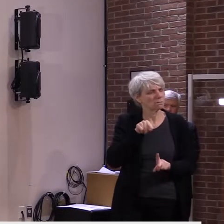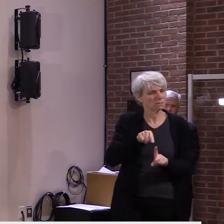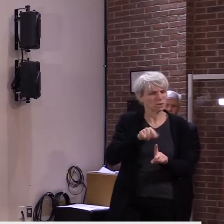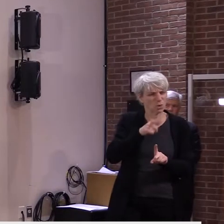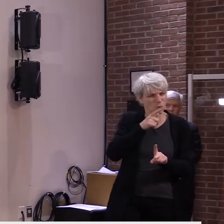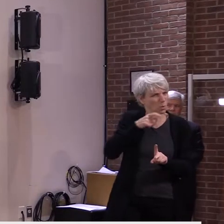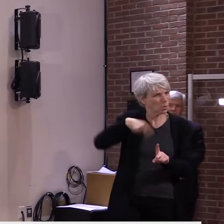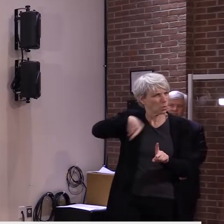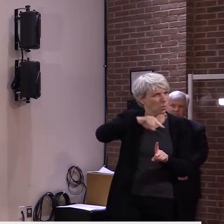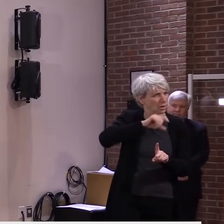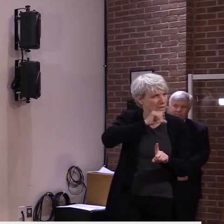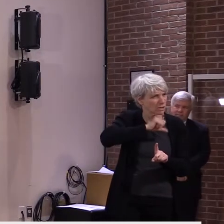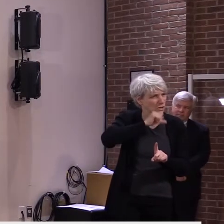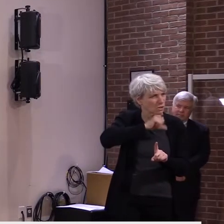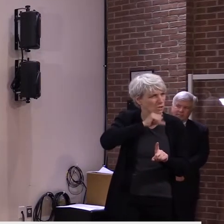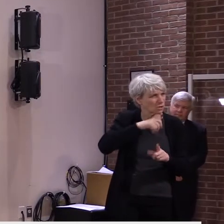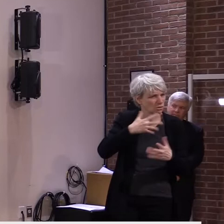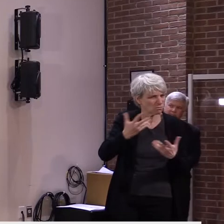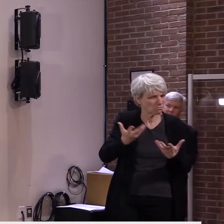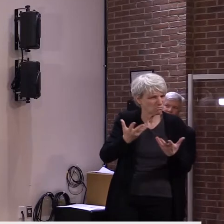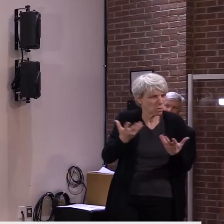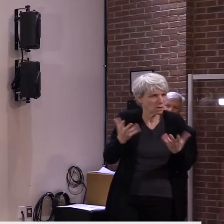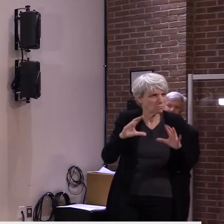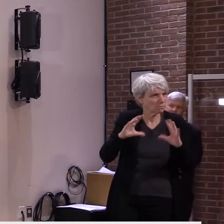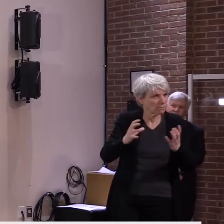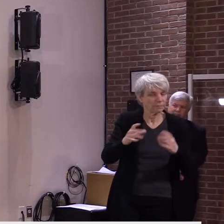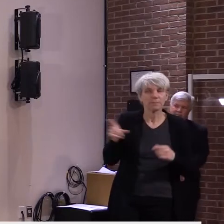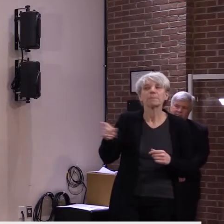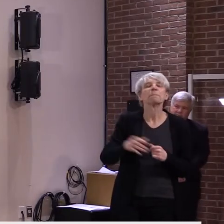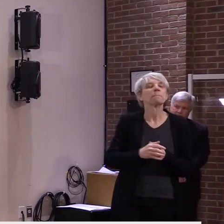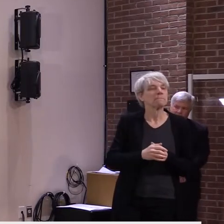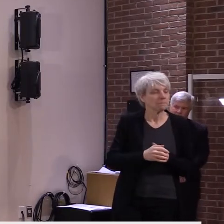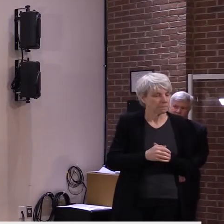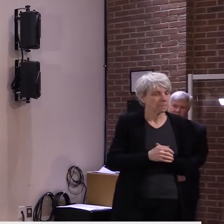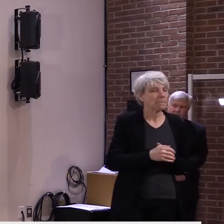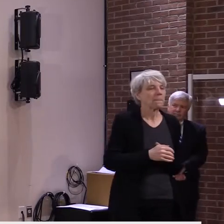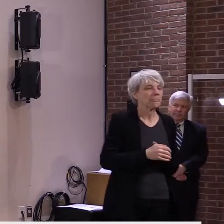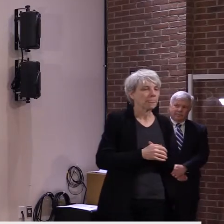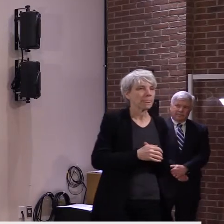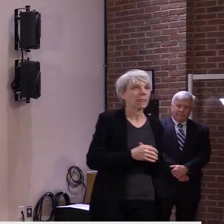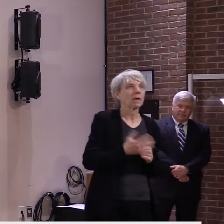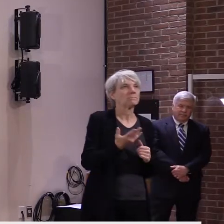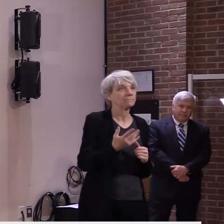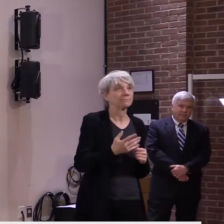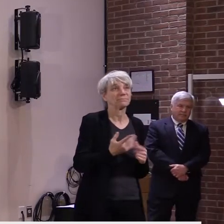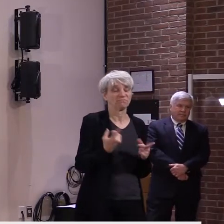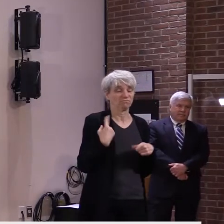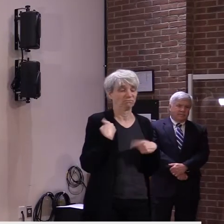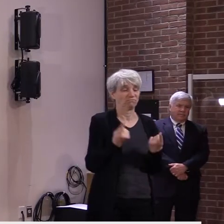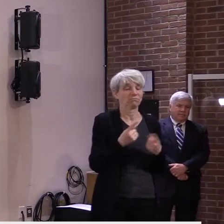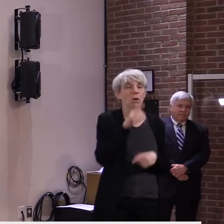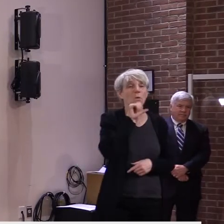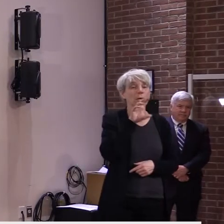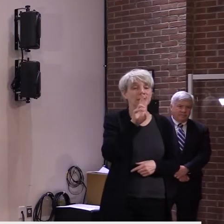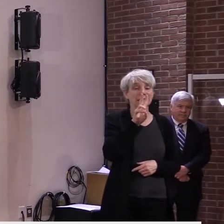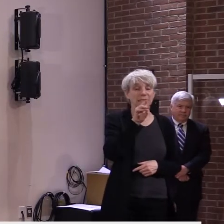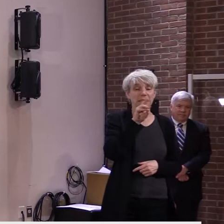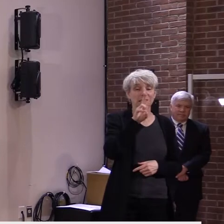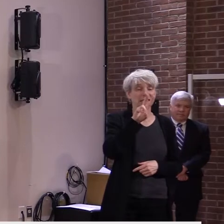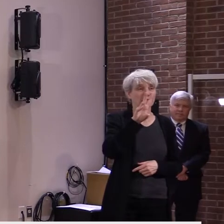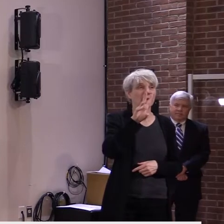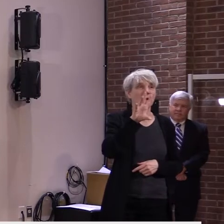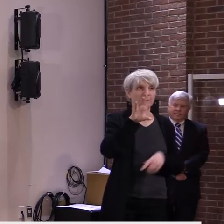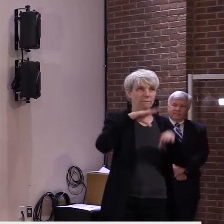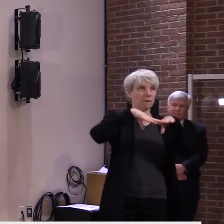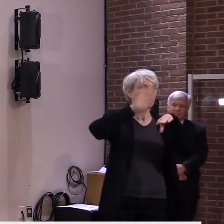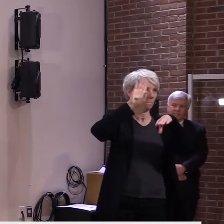look like? Yes, so I'm not noticing anybody in the below 60 age range or below 65.